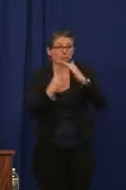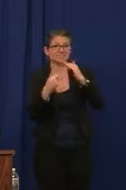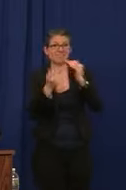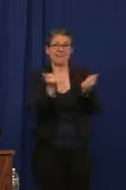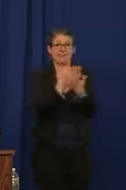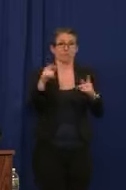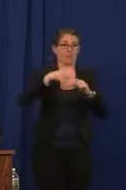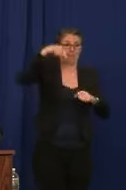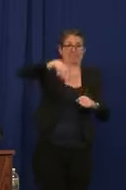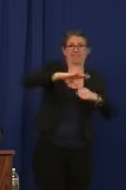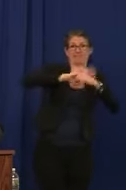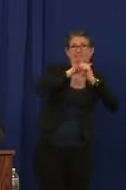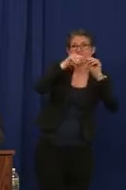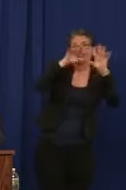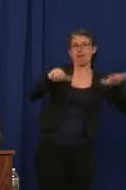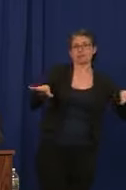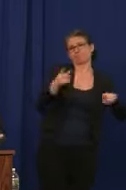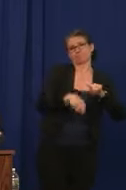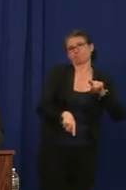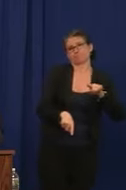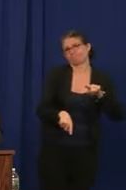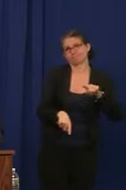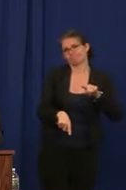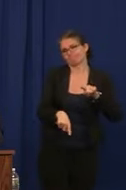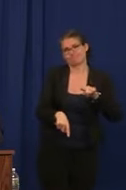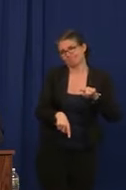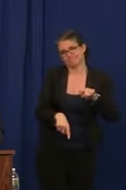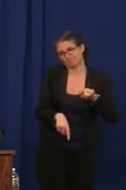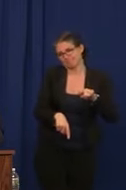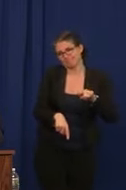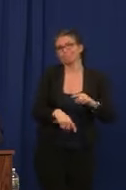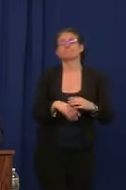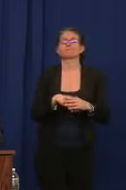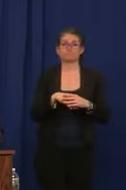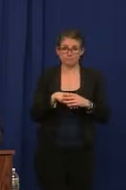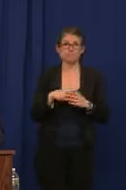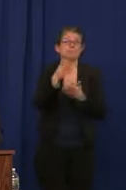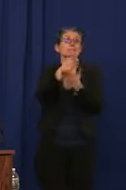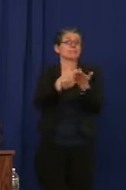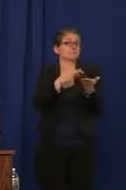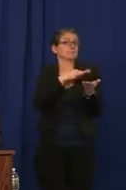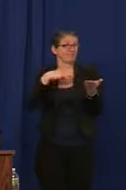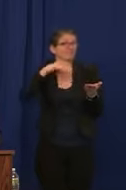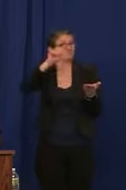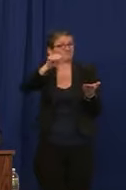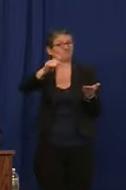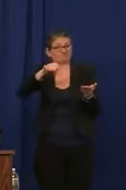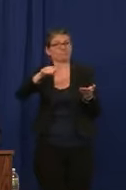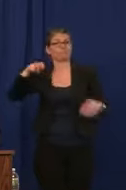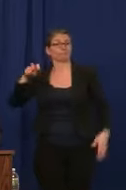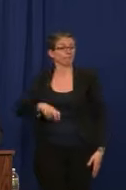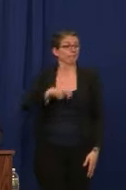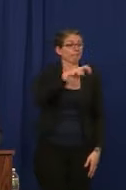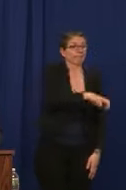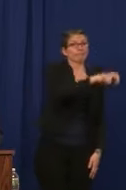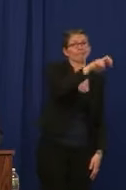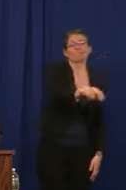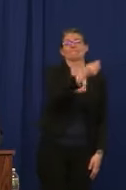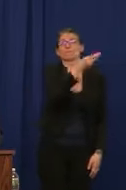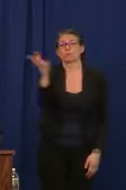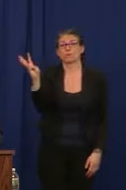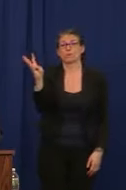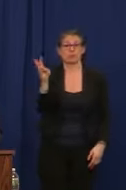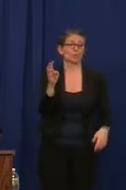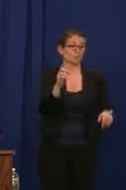among facilities. There is unfortunately a risk in that situation that someone who is ill could amplify the